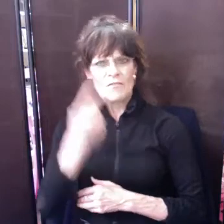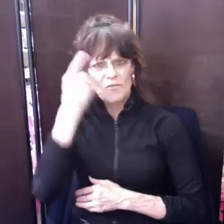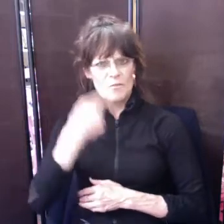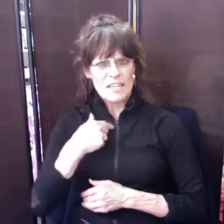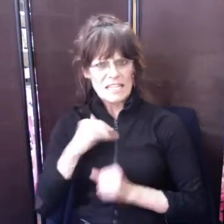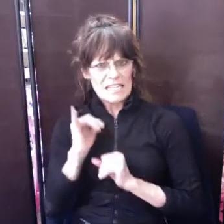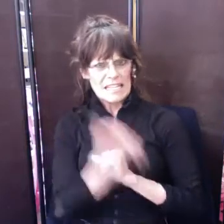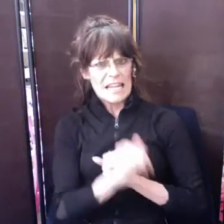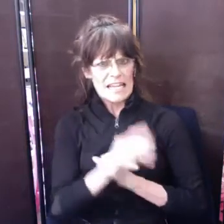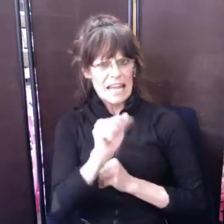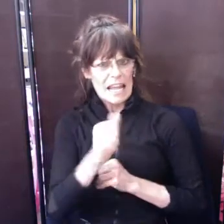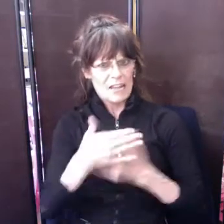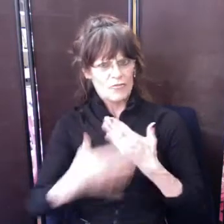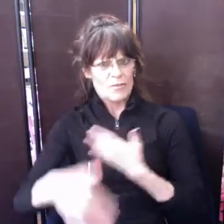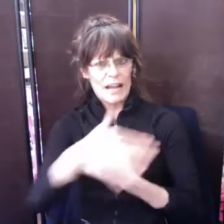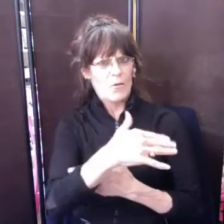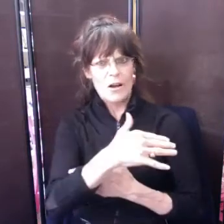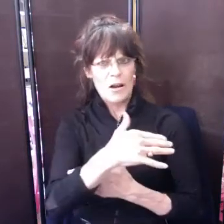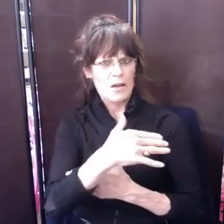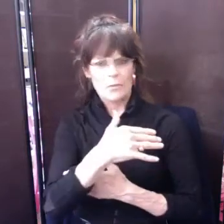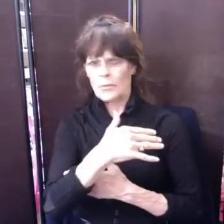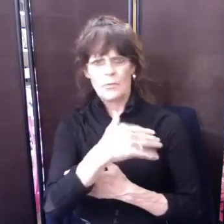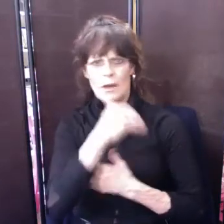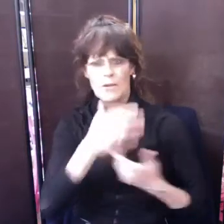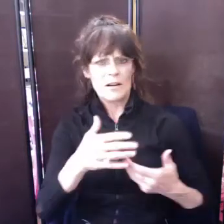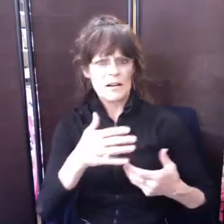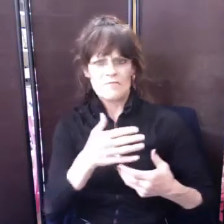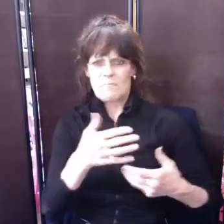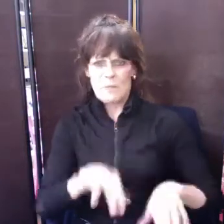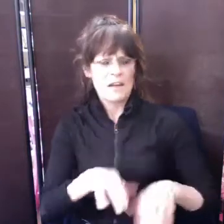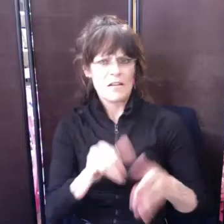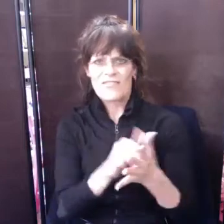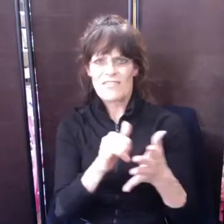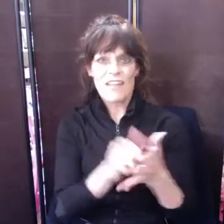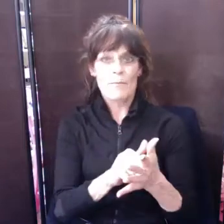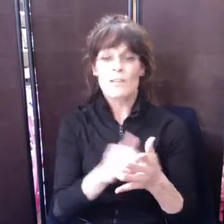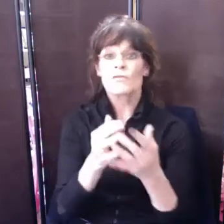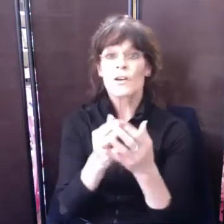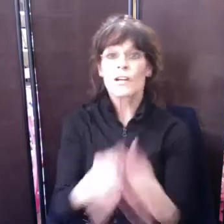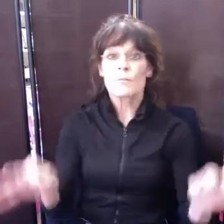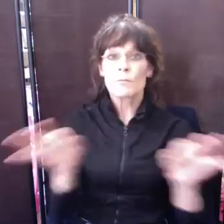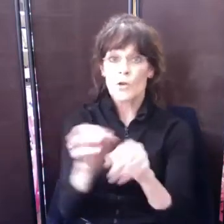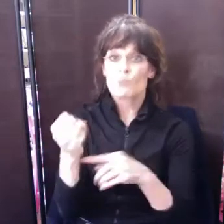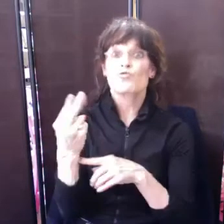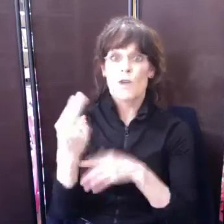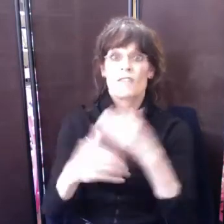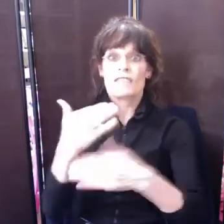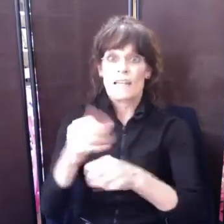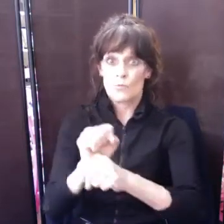day, until now. But, a very important 12-step work was being performed on